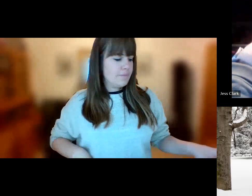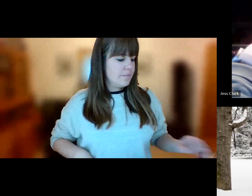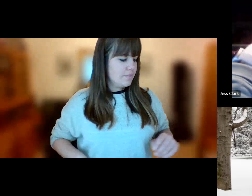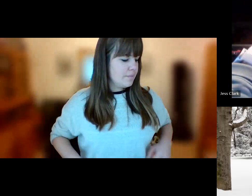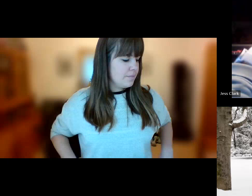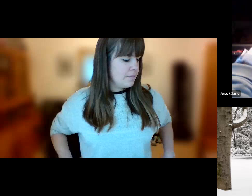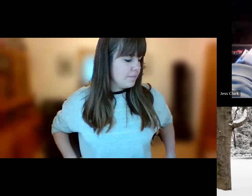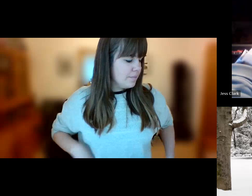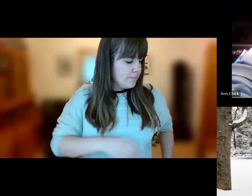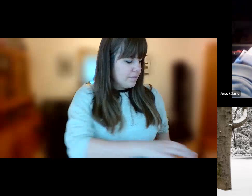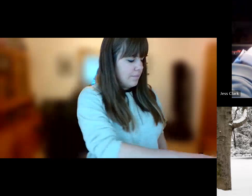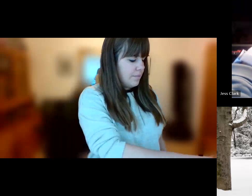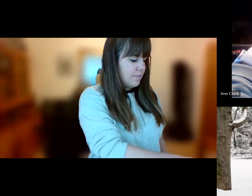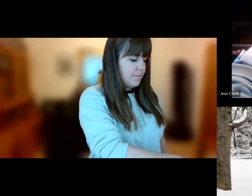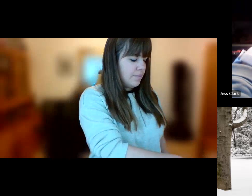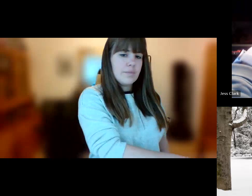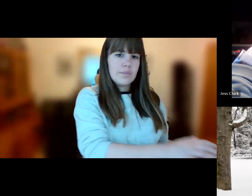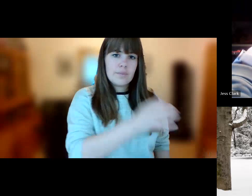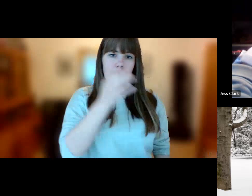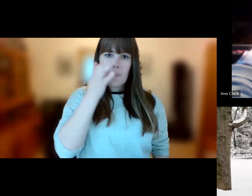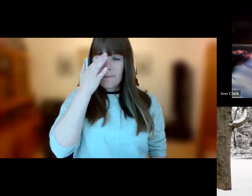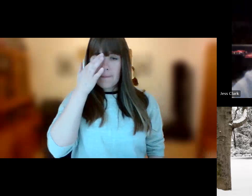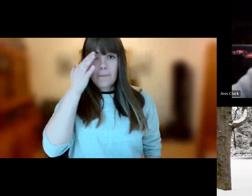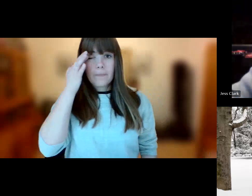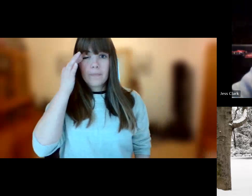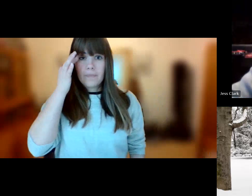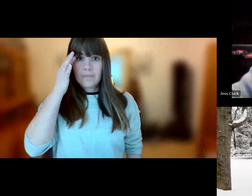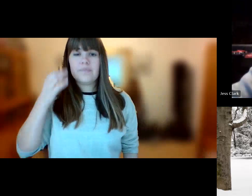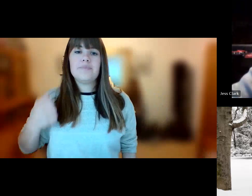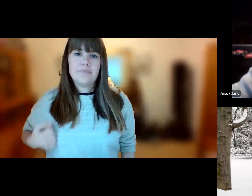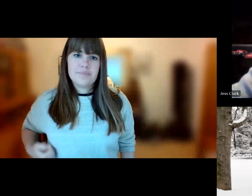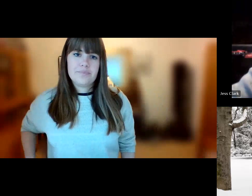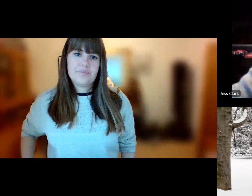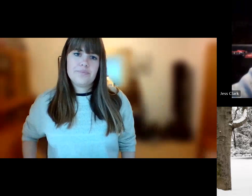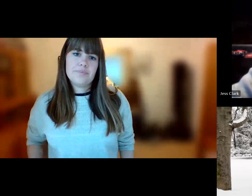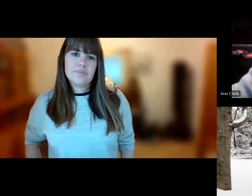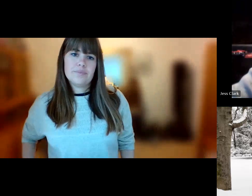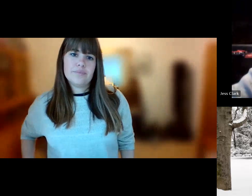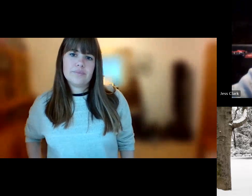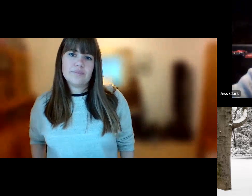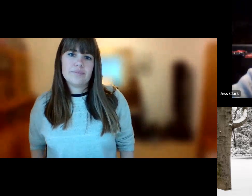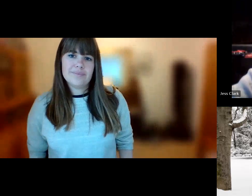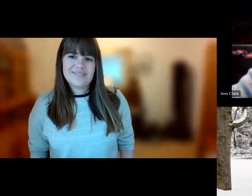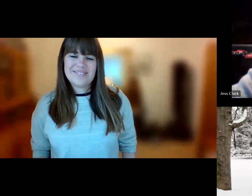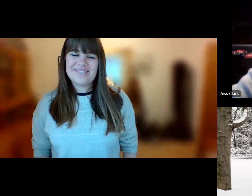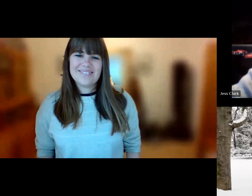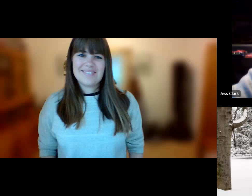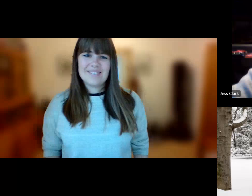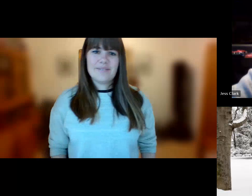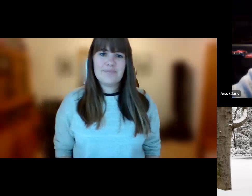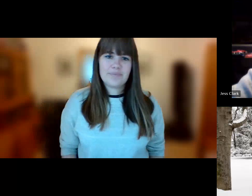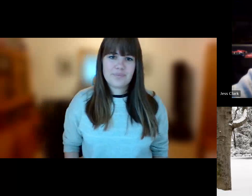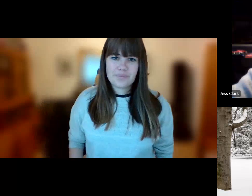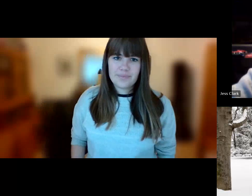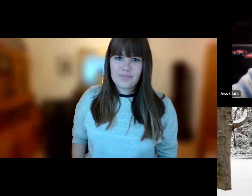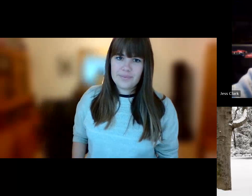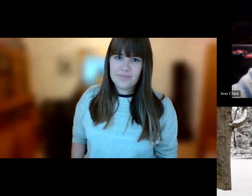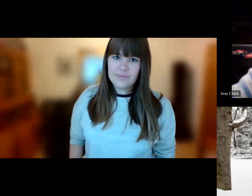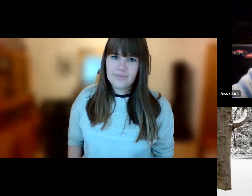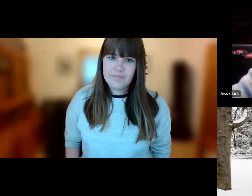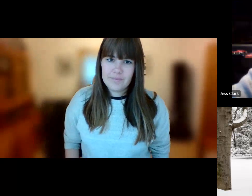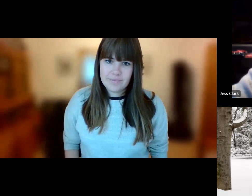seminar, and the Sport for Confidence team are back for a lived experience leadership seminar. I don't know who in the team